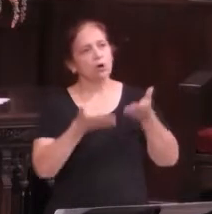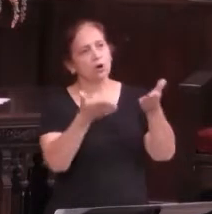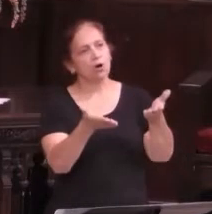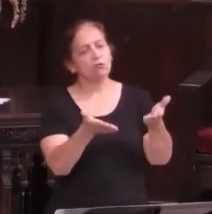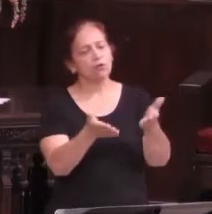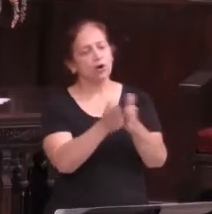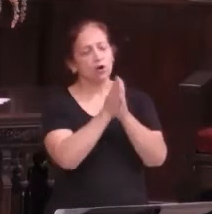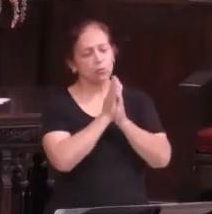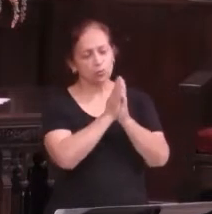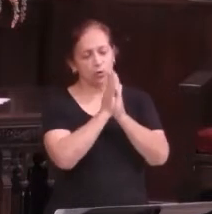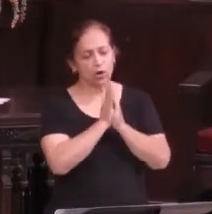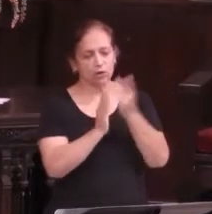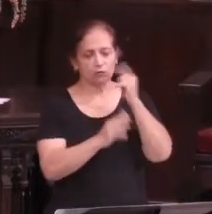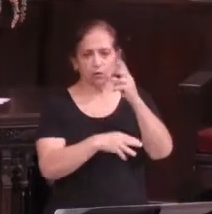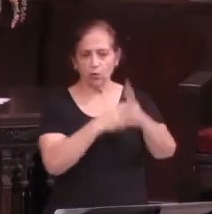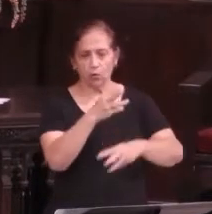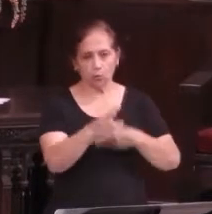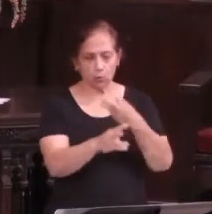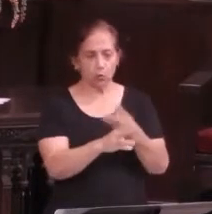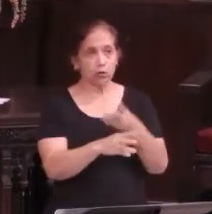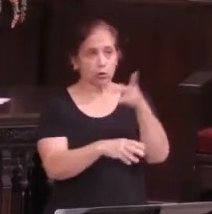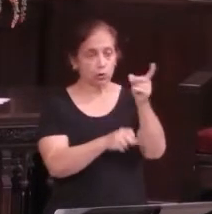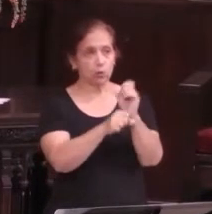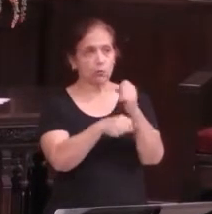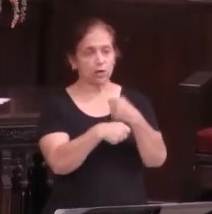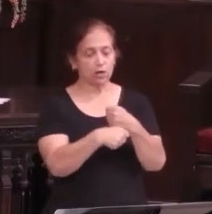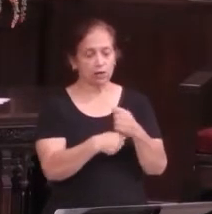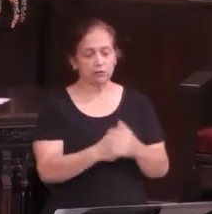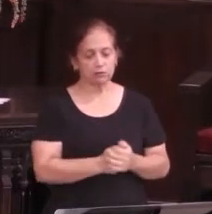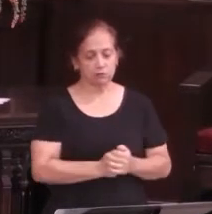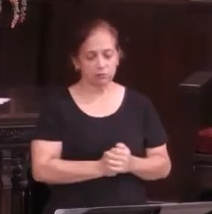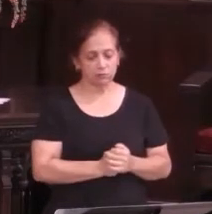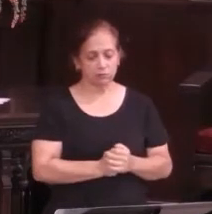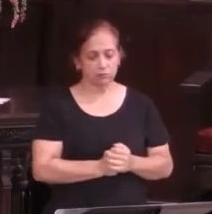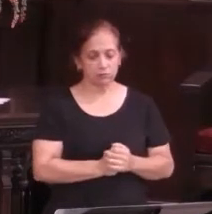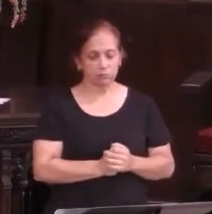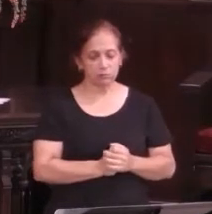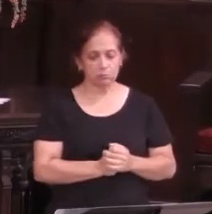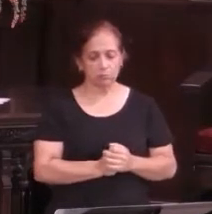our prayers for the world that you created.